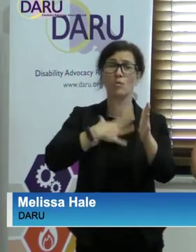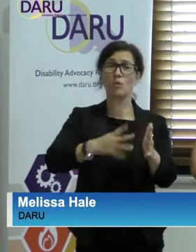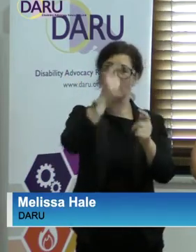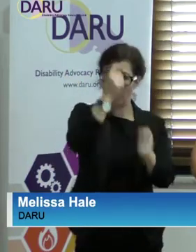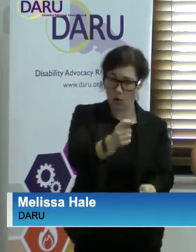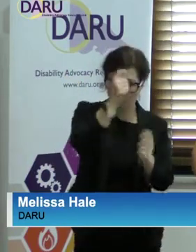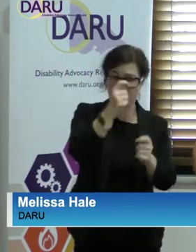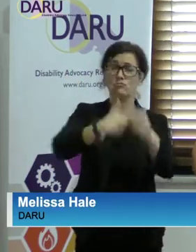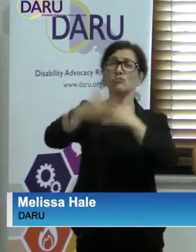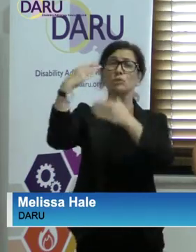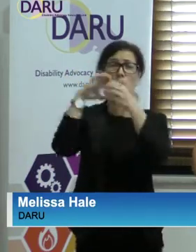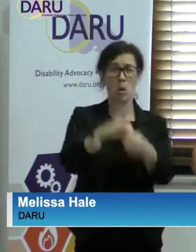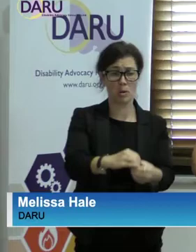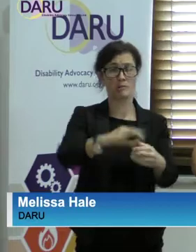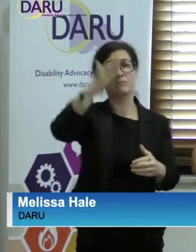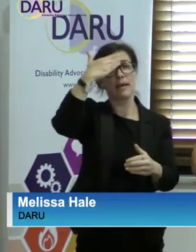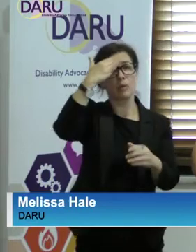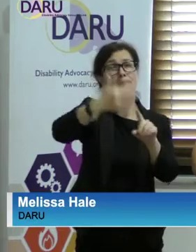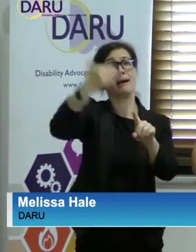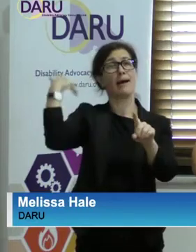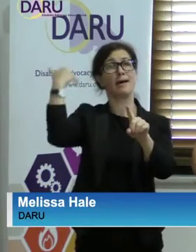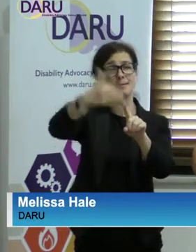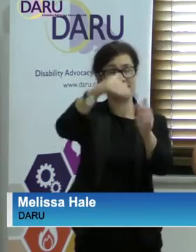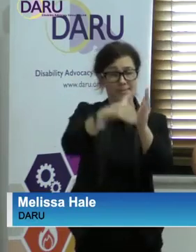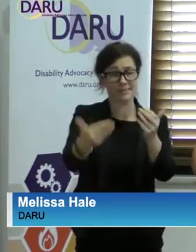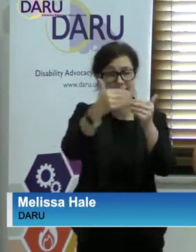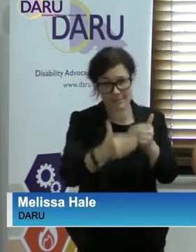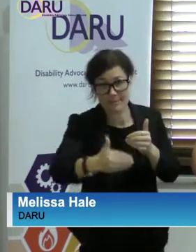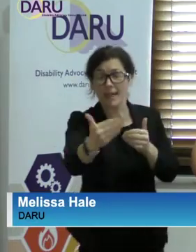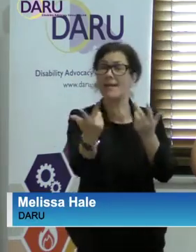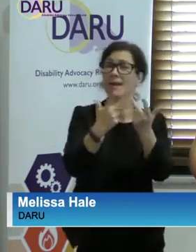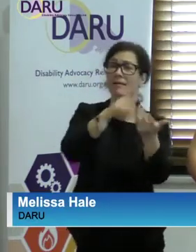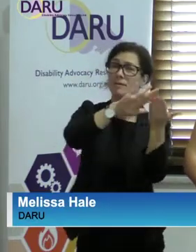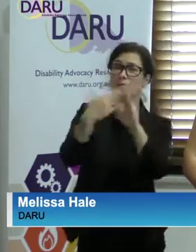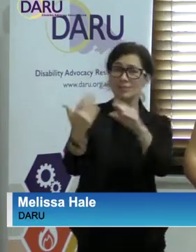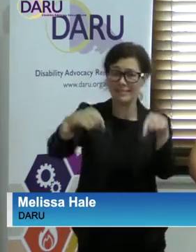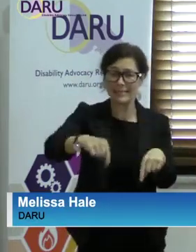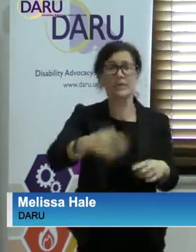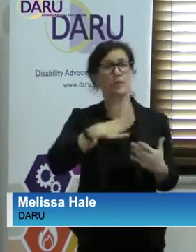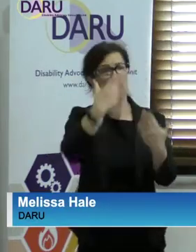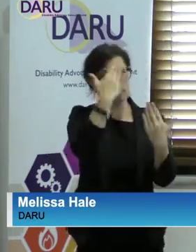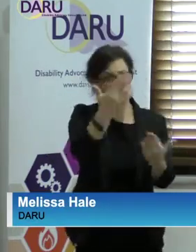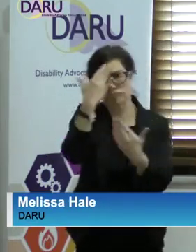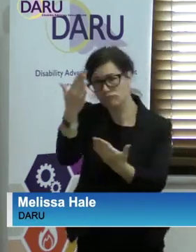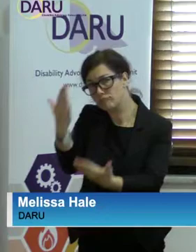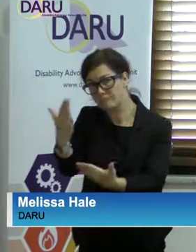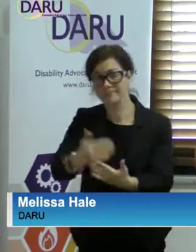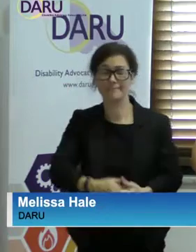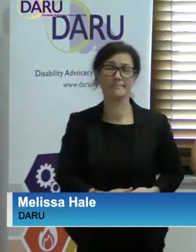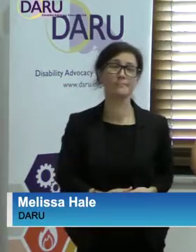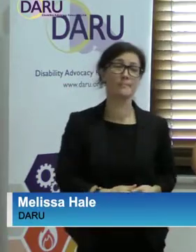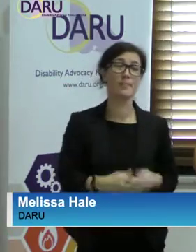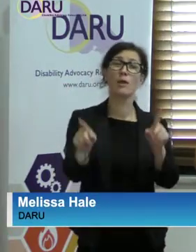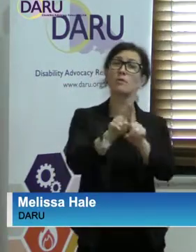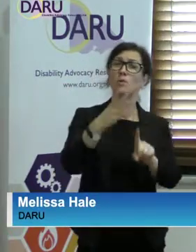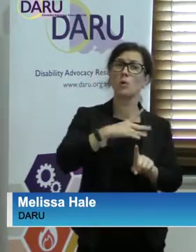like to pay my respect to their elders past and present, and the elders from other communities who may be here today. I would also like